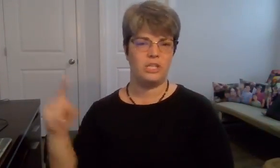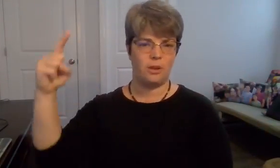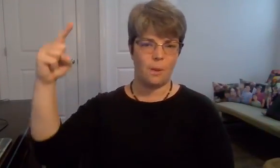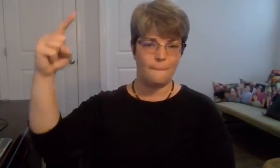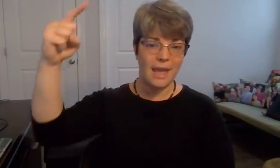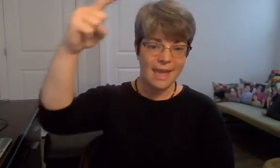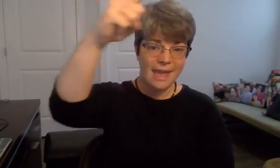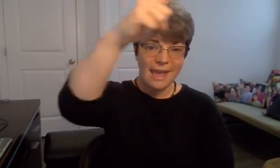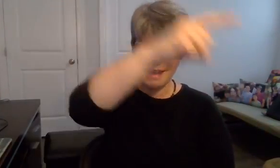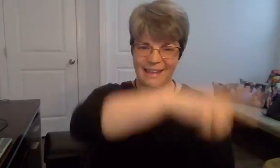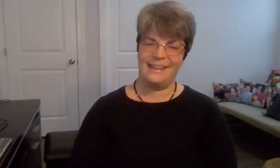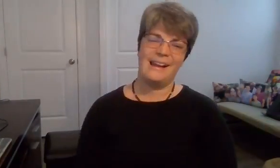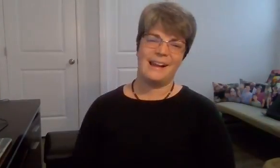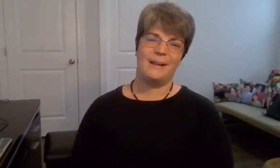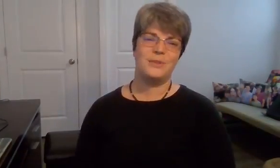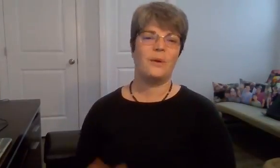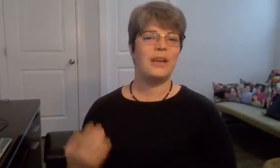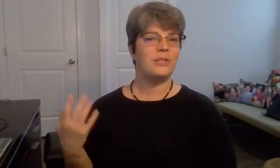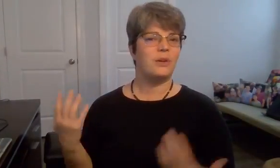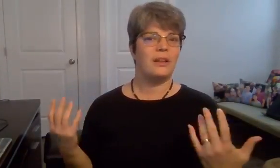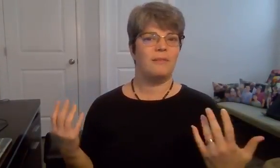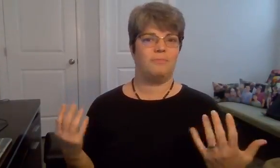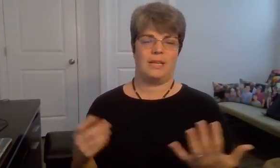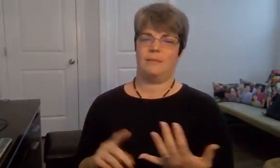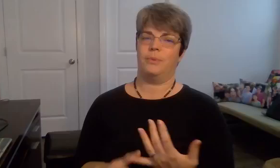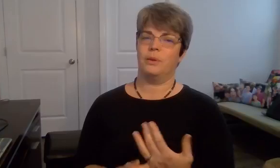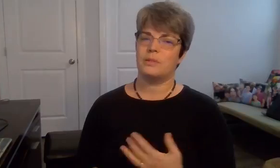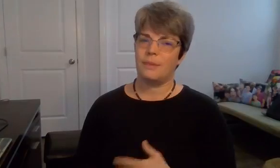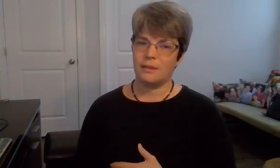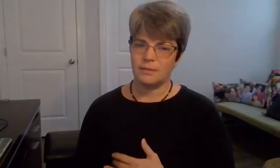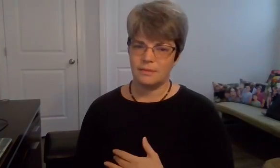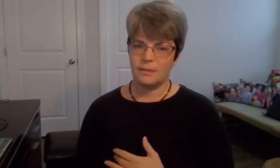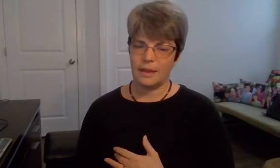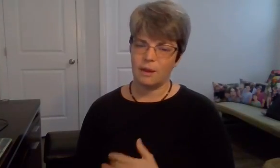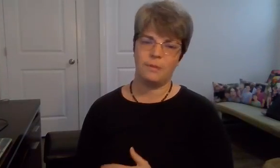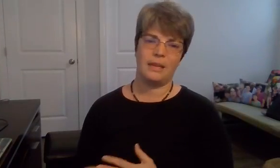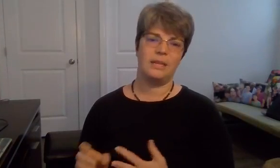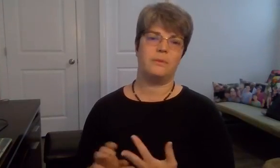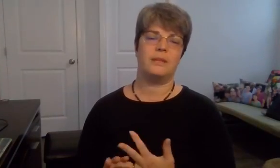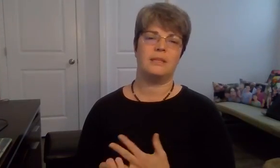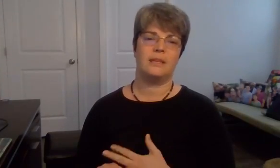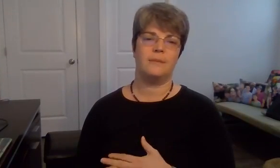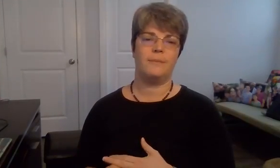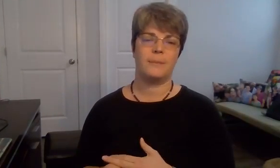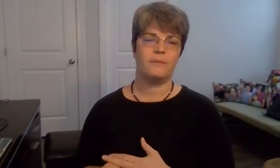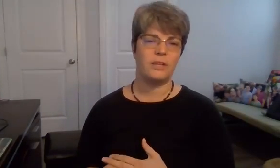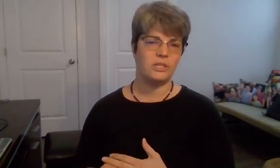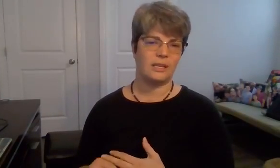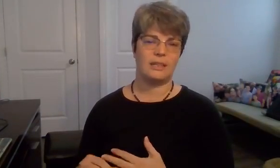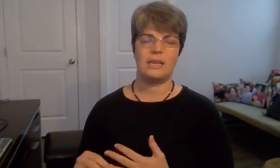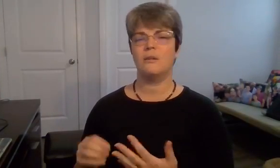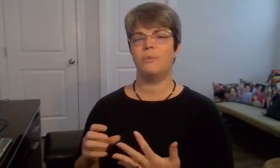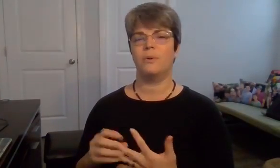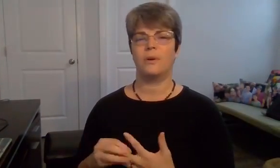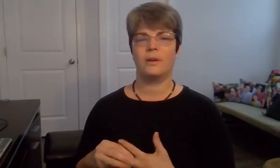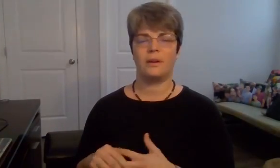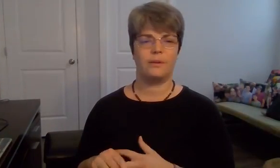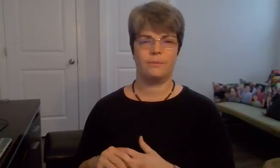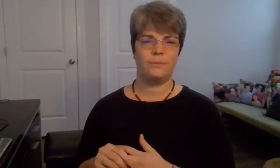would go, "Ping." So I started getting books about airplanes. We went to the observation deck at the airport, all